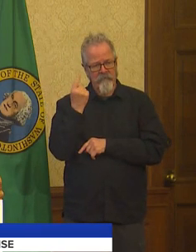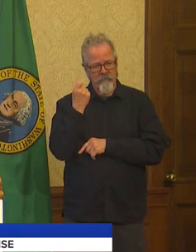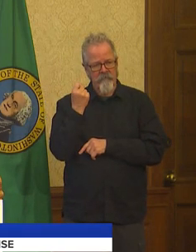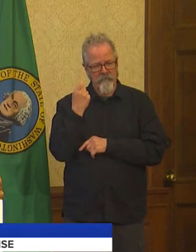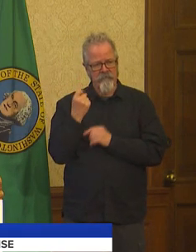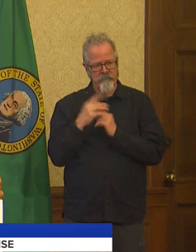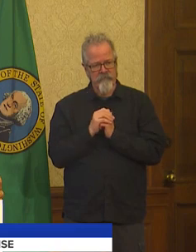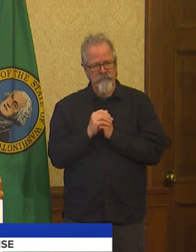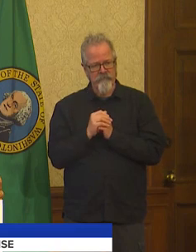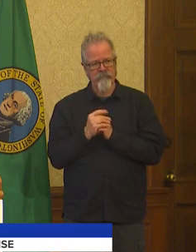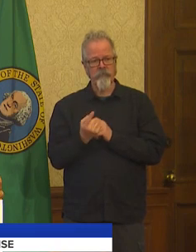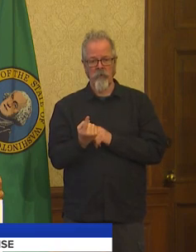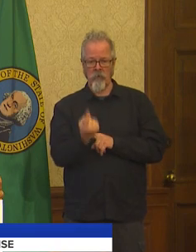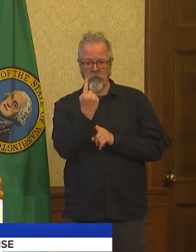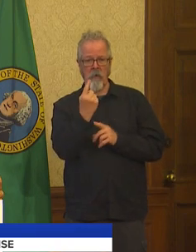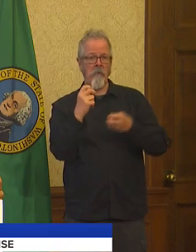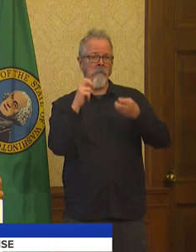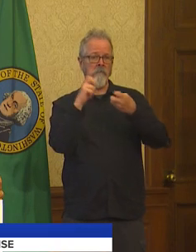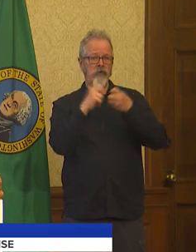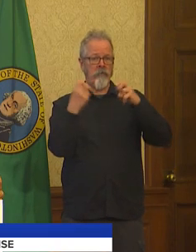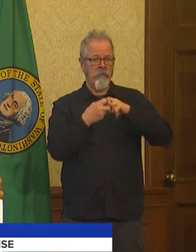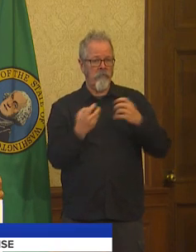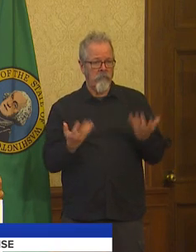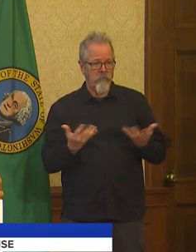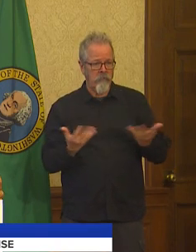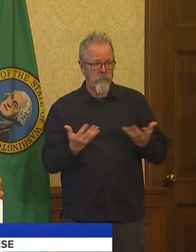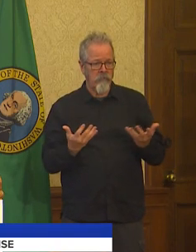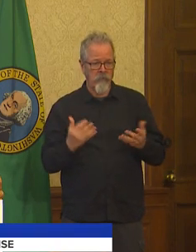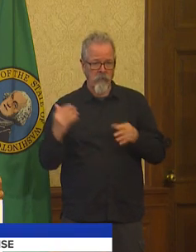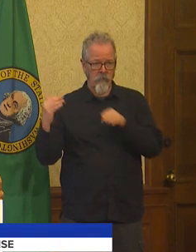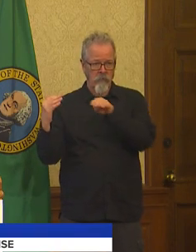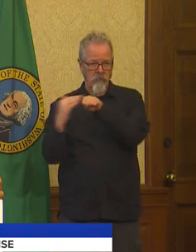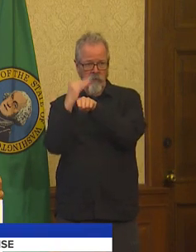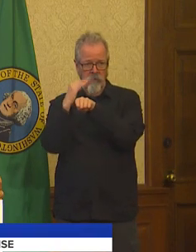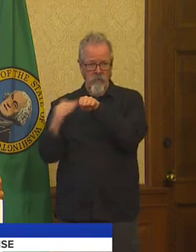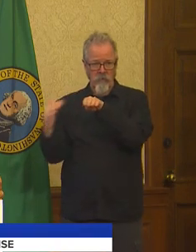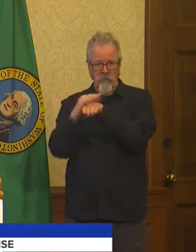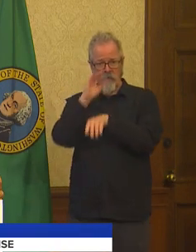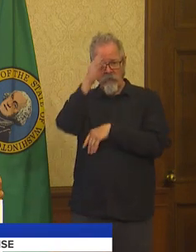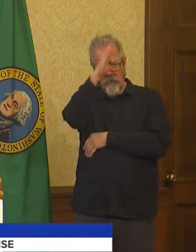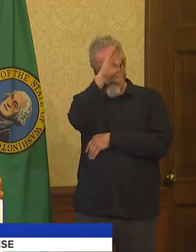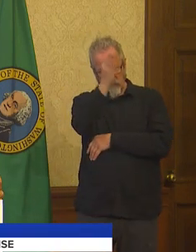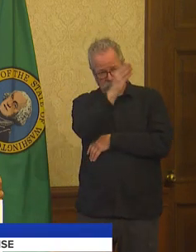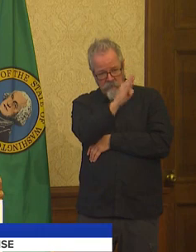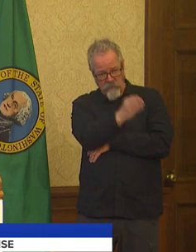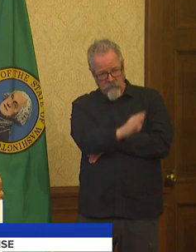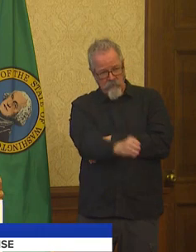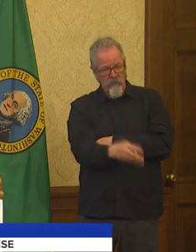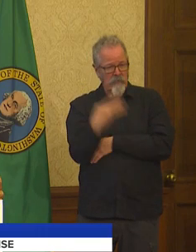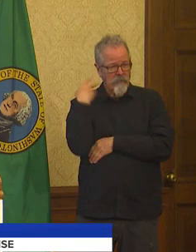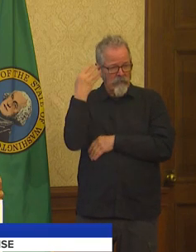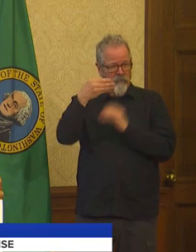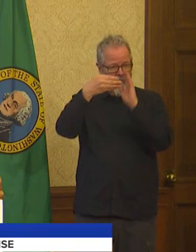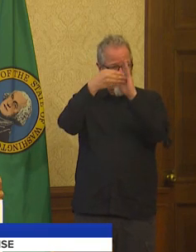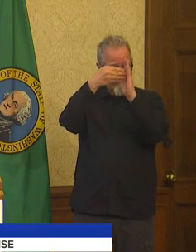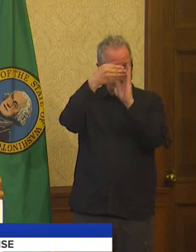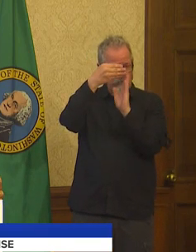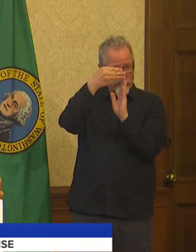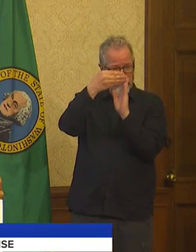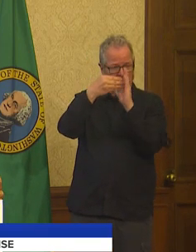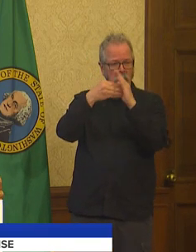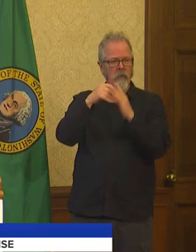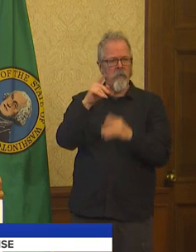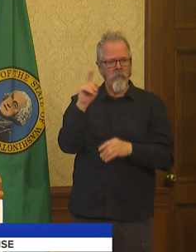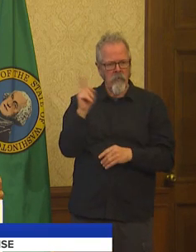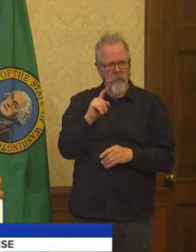a congestion in those closed areas. We're also working, as you know, this for us all started with razor clams, where you might have 10